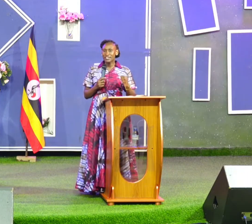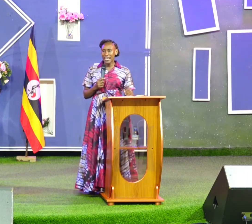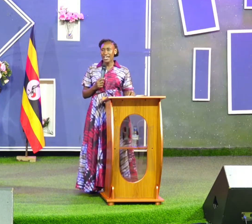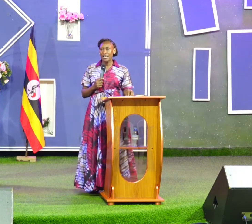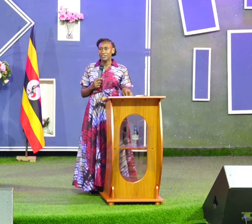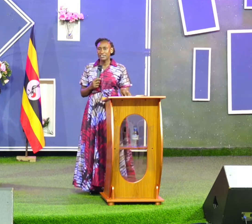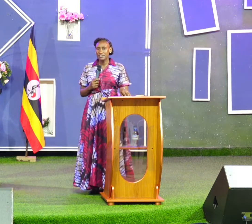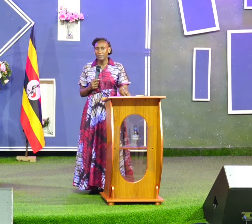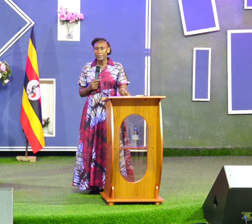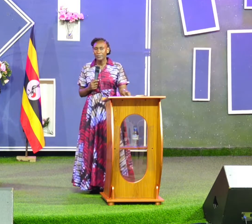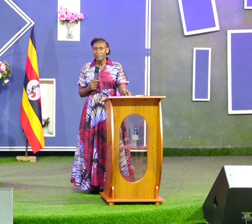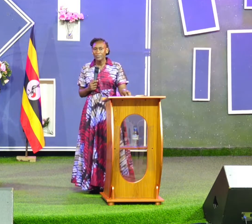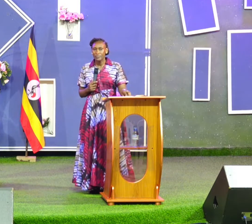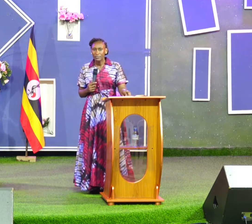you're